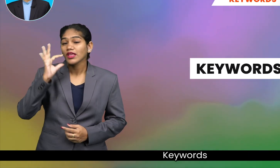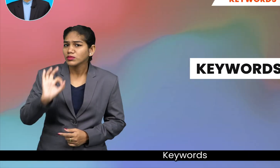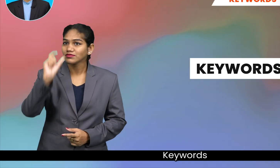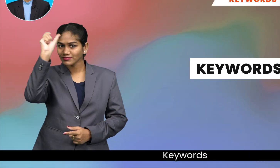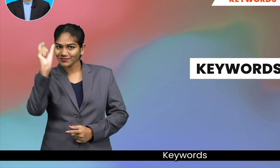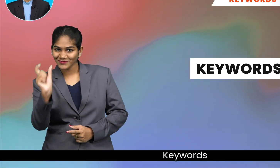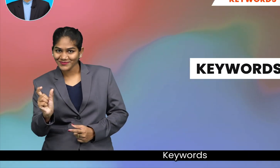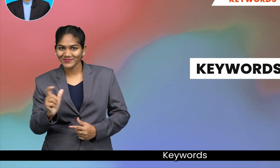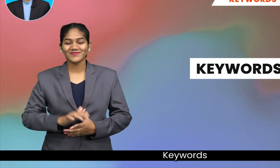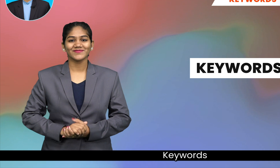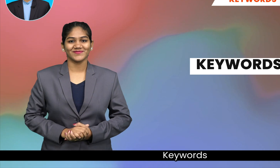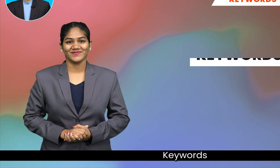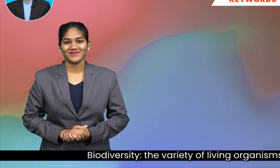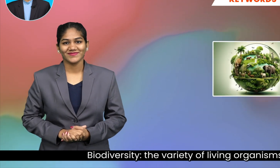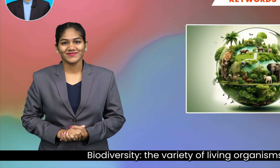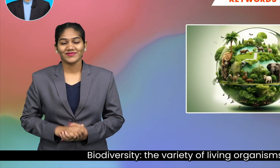keywords,